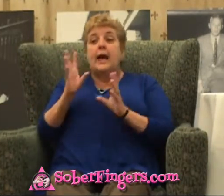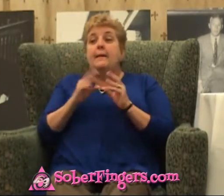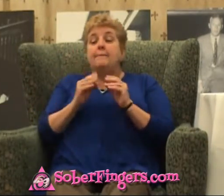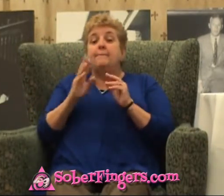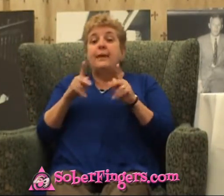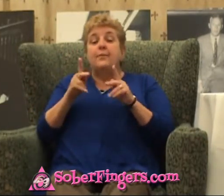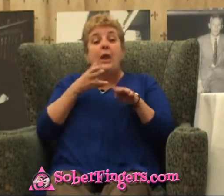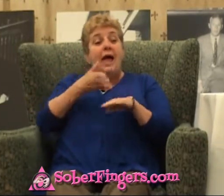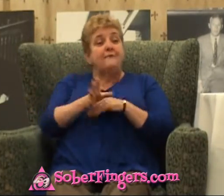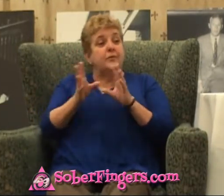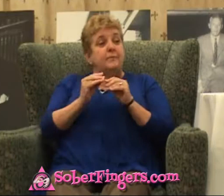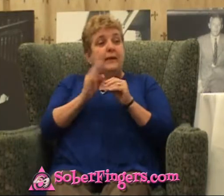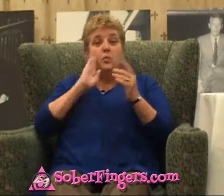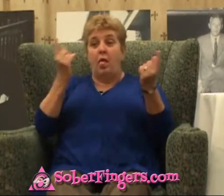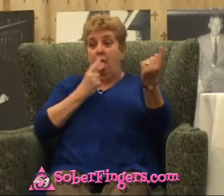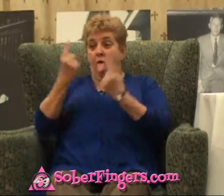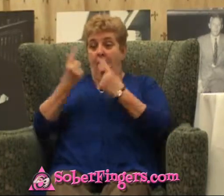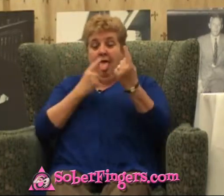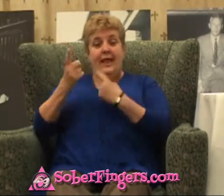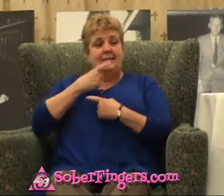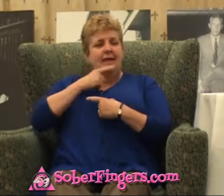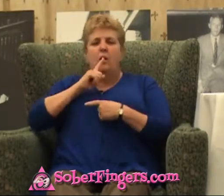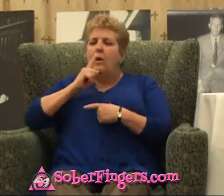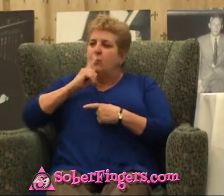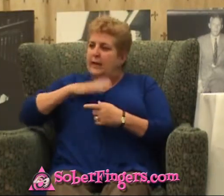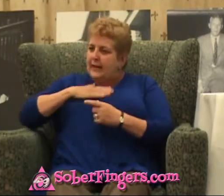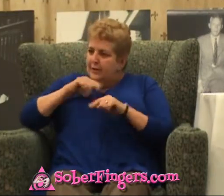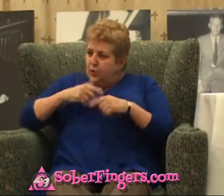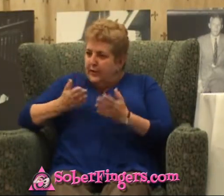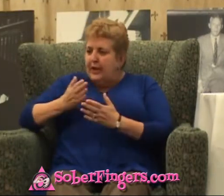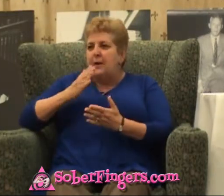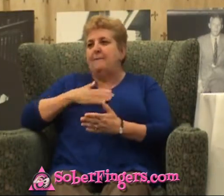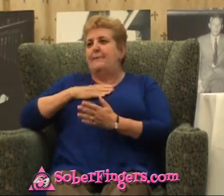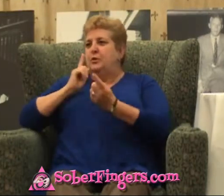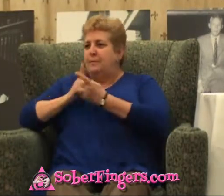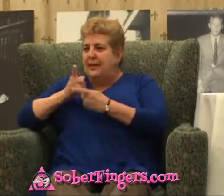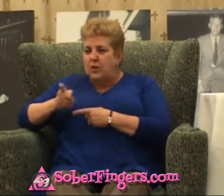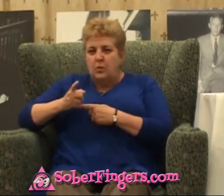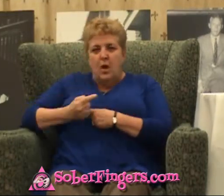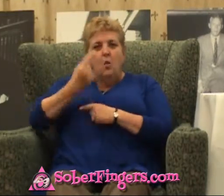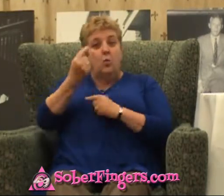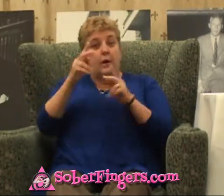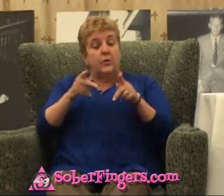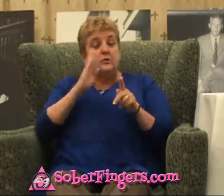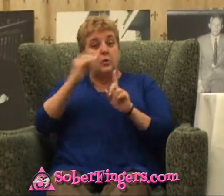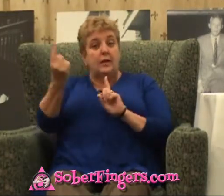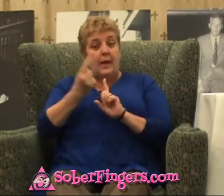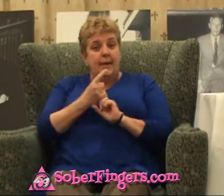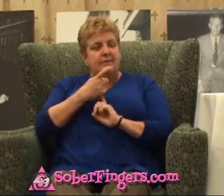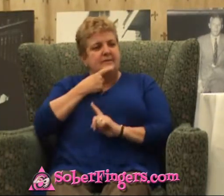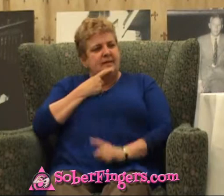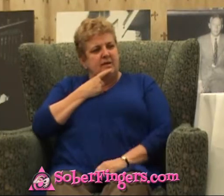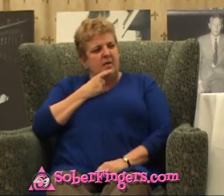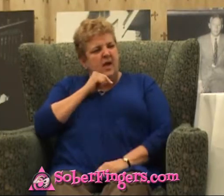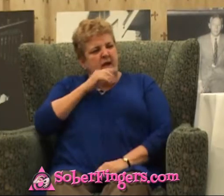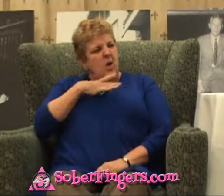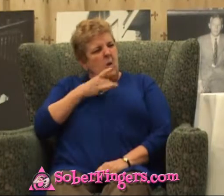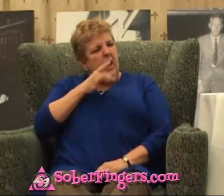I'm really glad you were here. I'm glad I got to meet you. One of you comes up to me and says, I don't like your shoes.